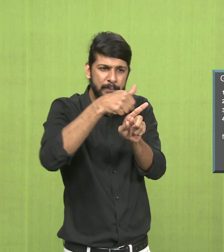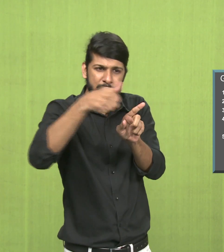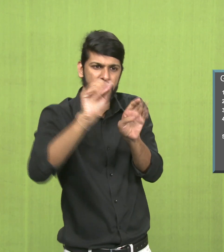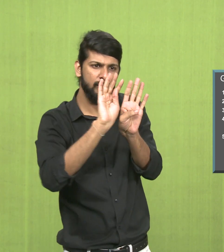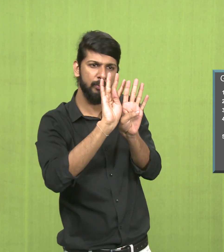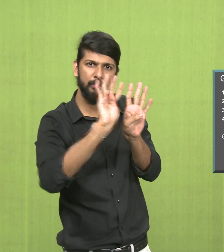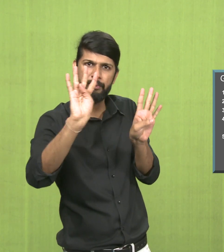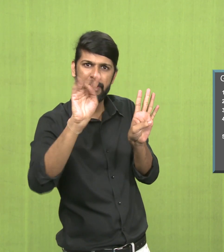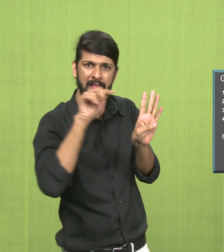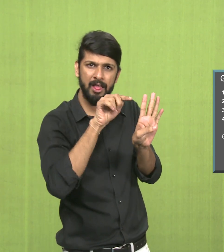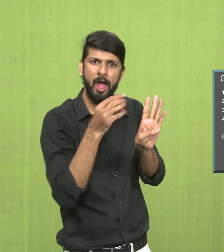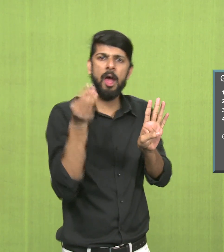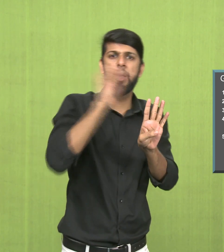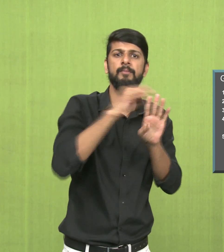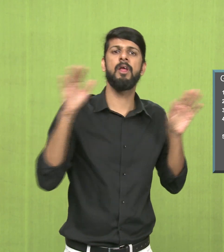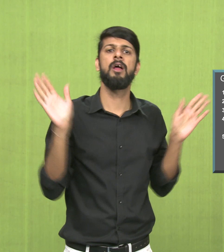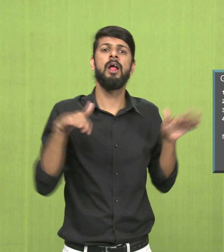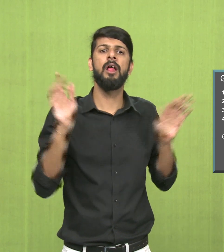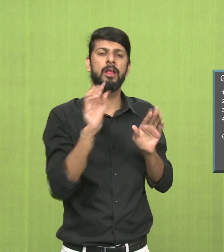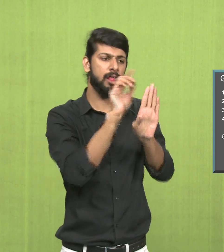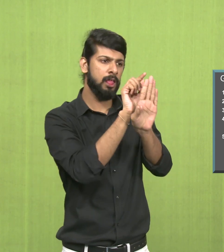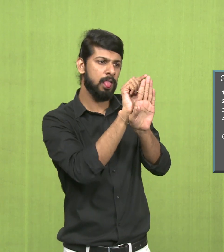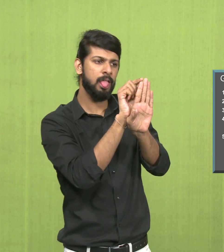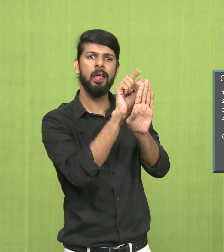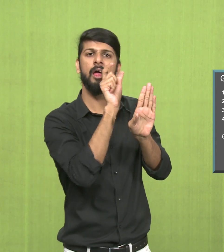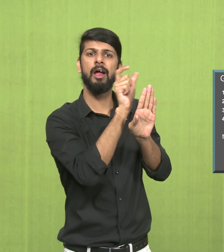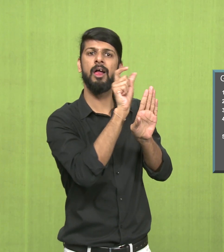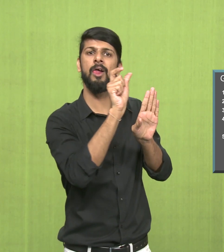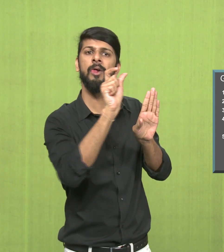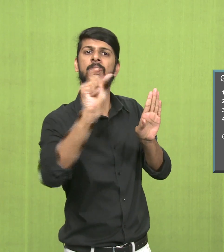painted, and on top of that, with the use of thumbs